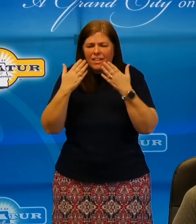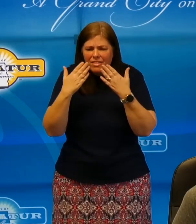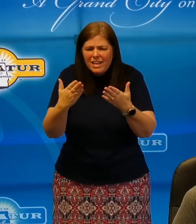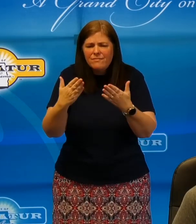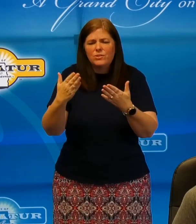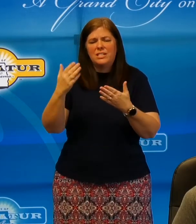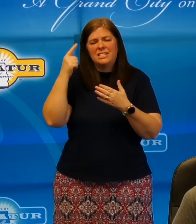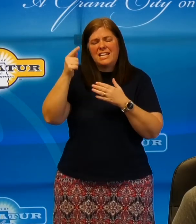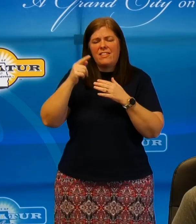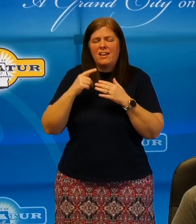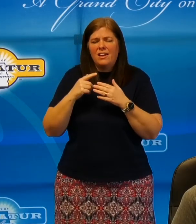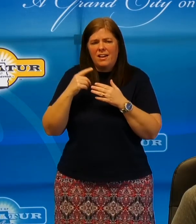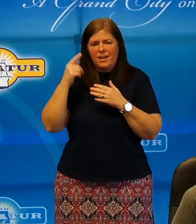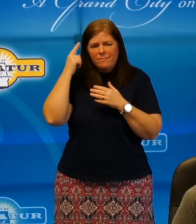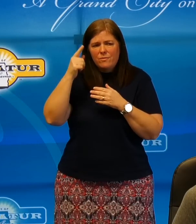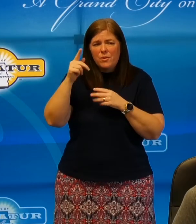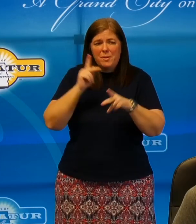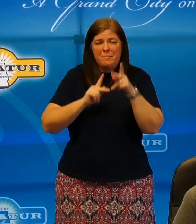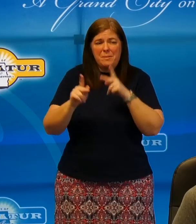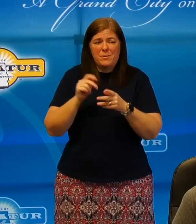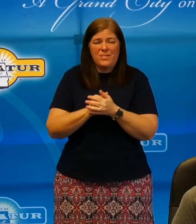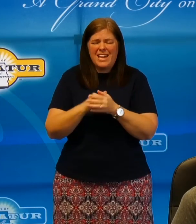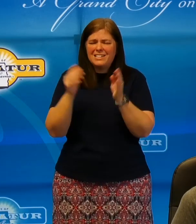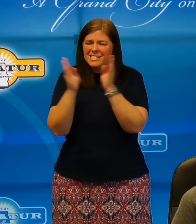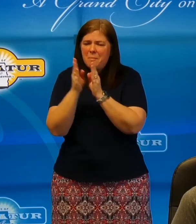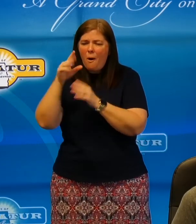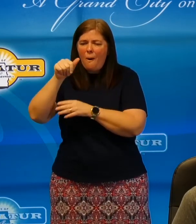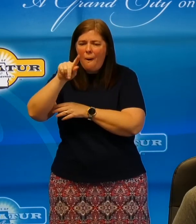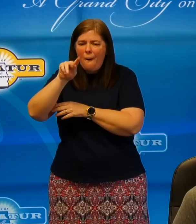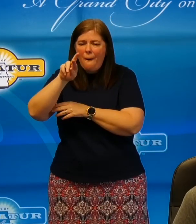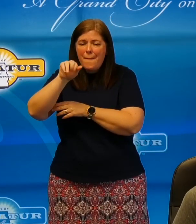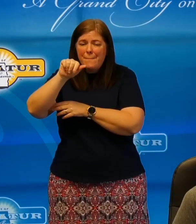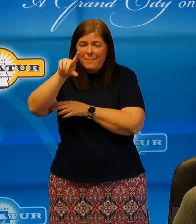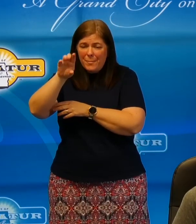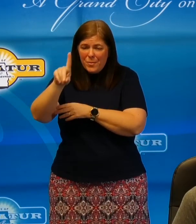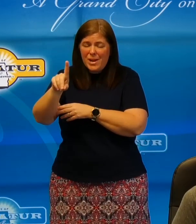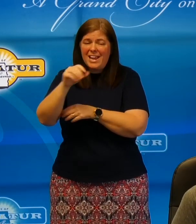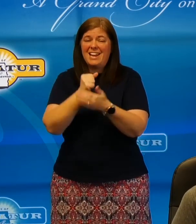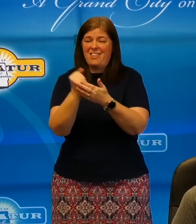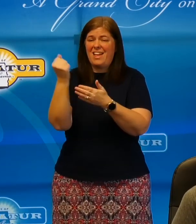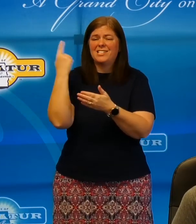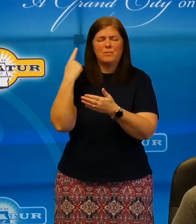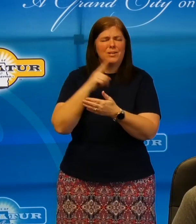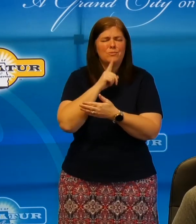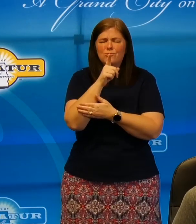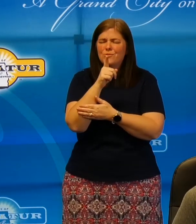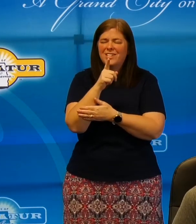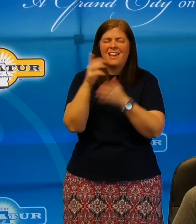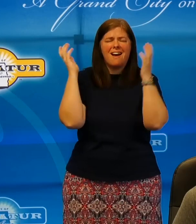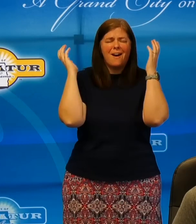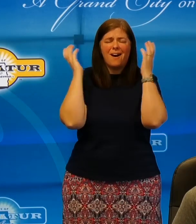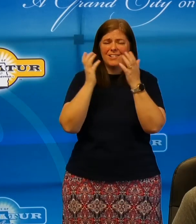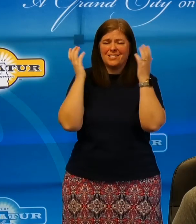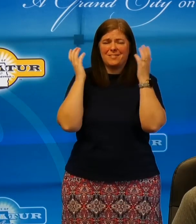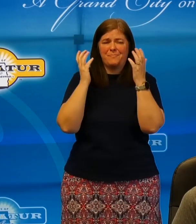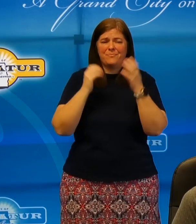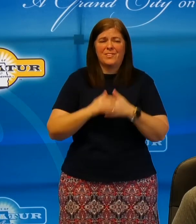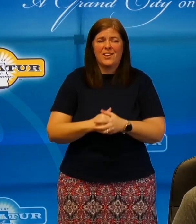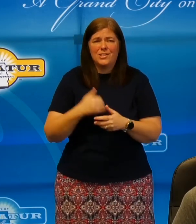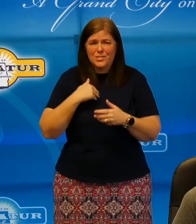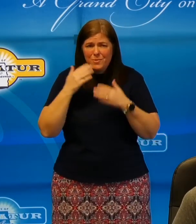yous. The little parade last weekend was just amazing. So we do